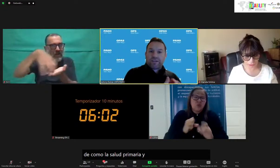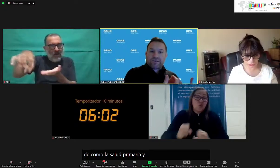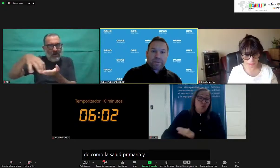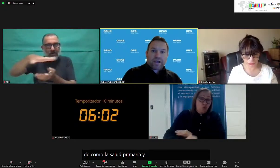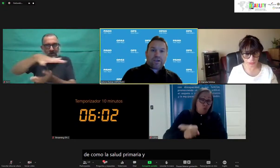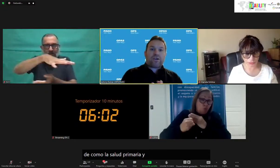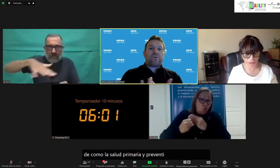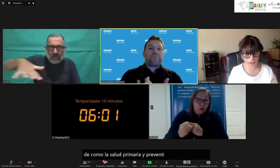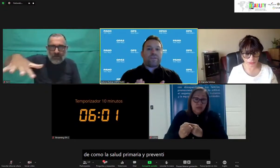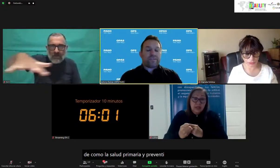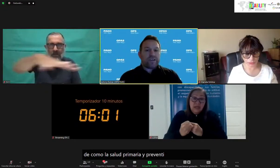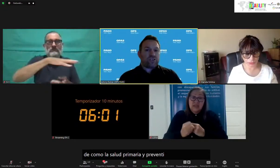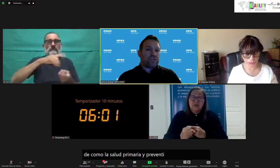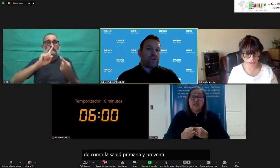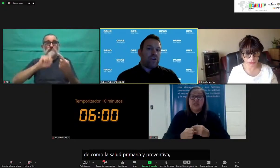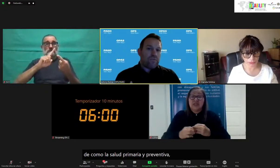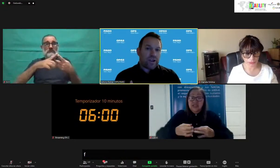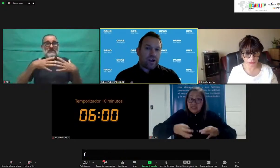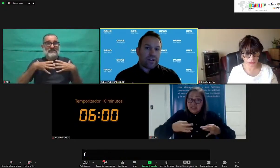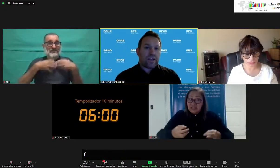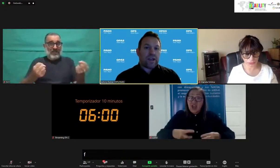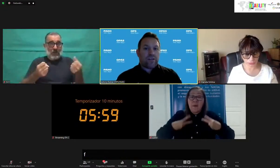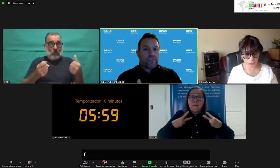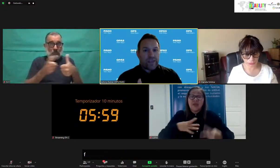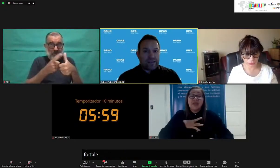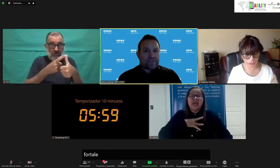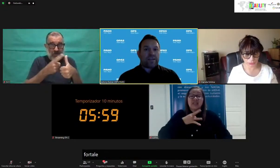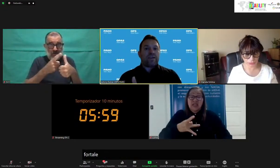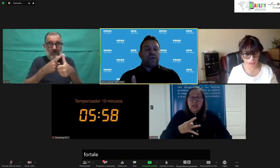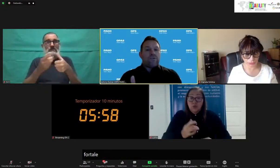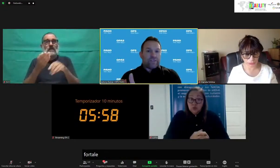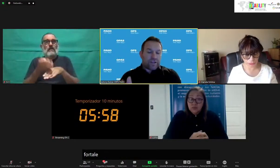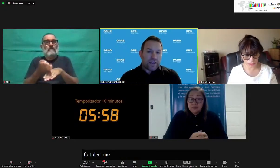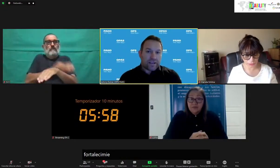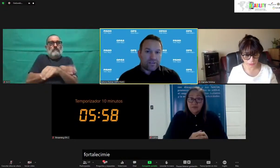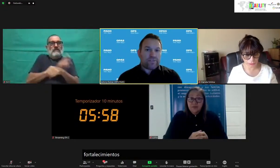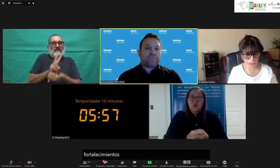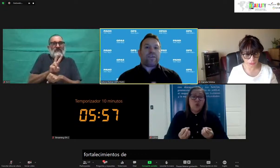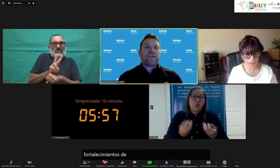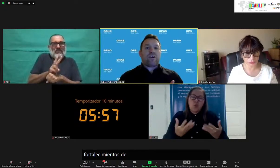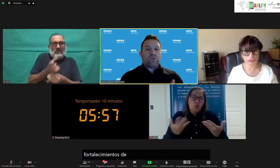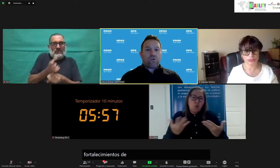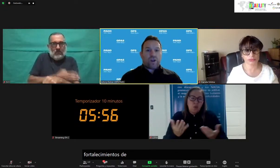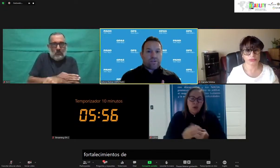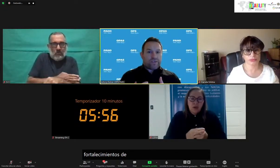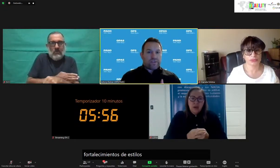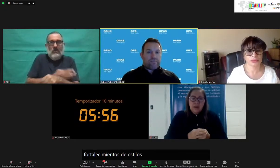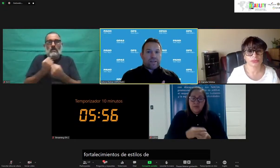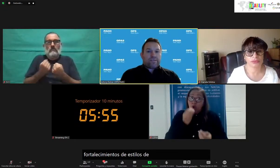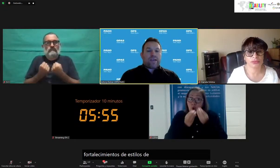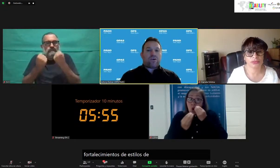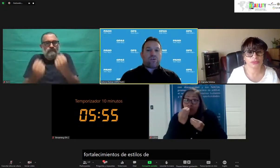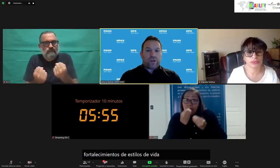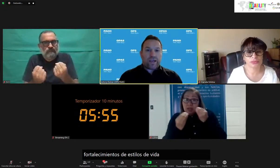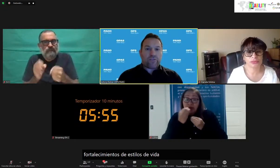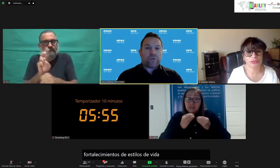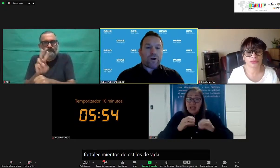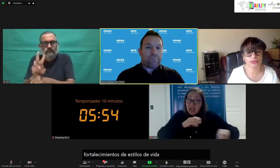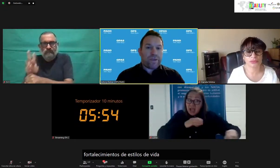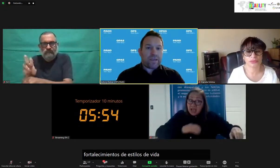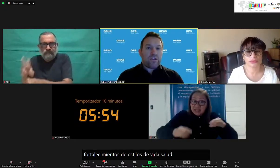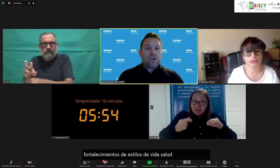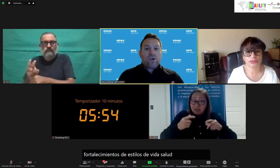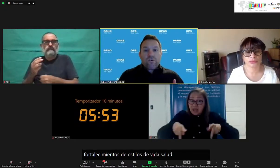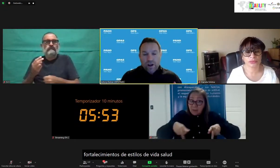regarding tobacco cessation regarding healthy eating physical activity and all areas that maintain our good health and